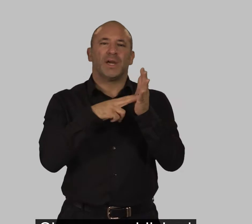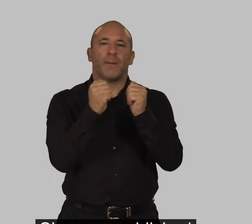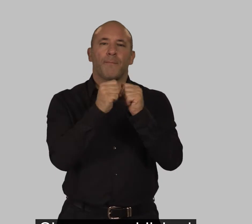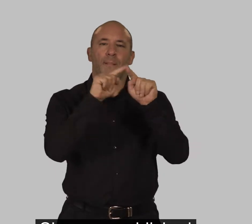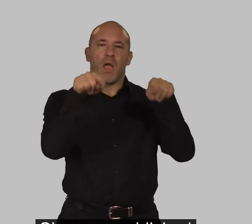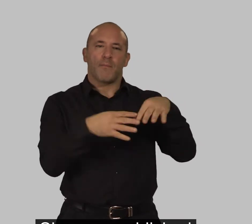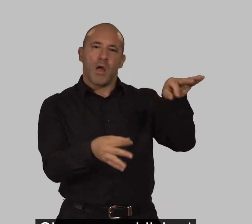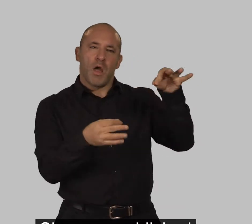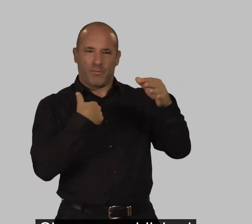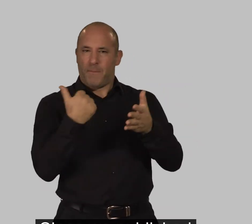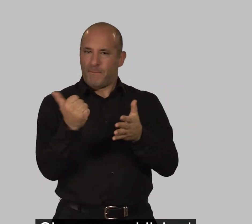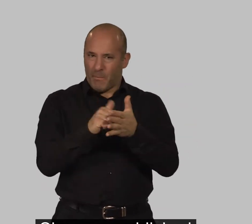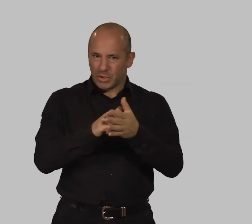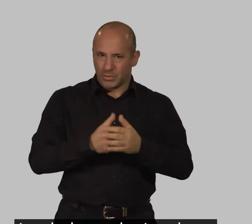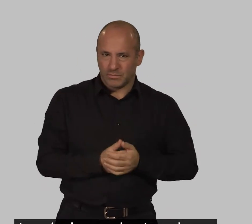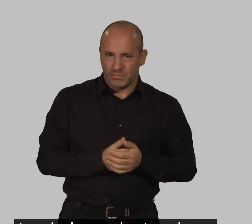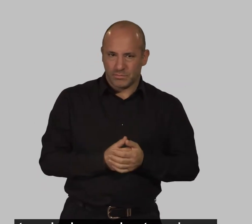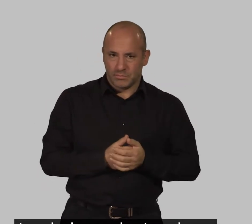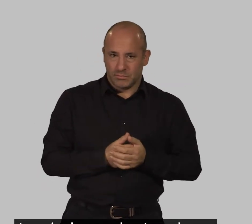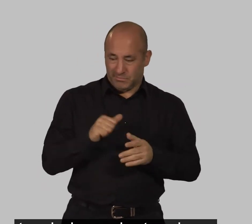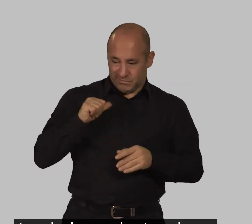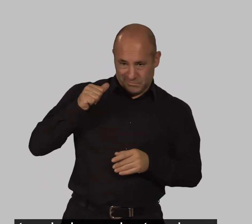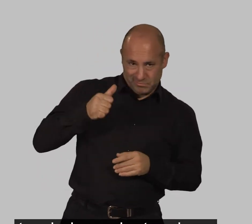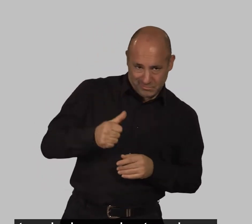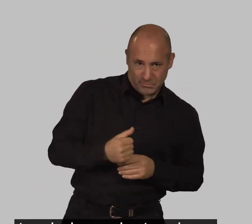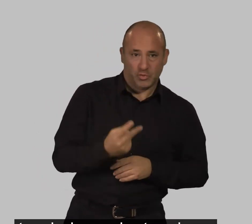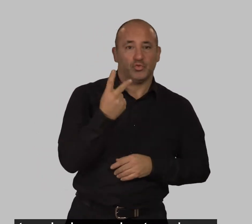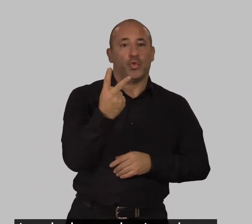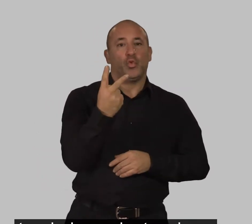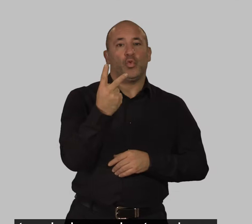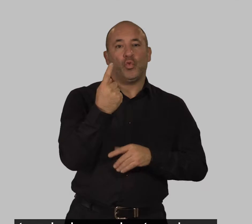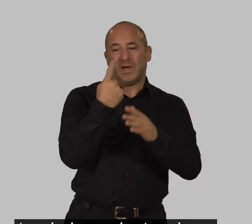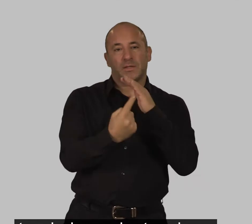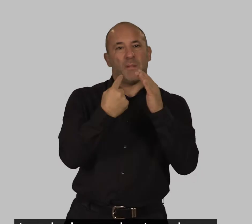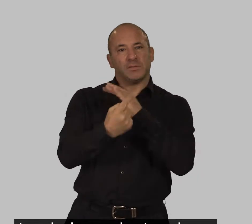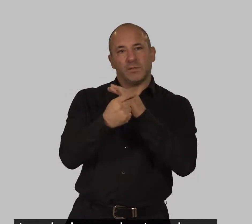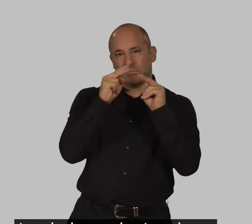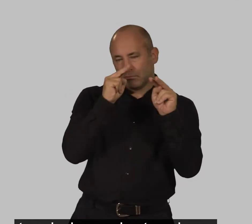Since we published the Green Paper last year, 2 independent reviews have been released.